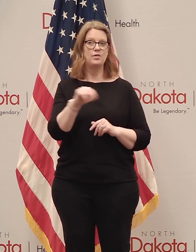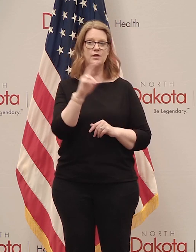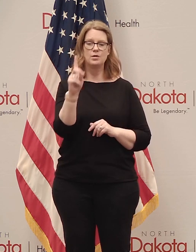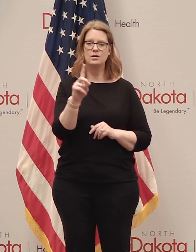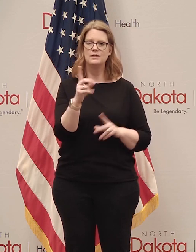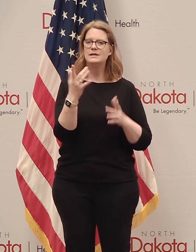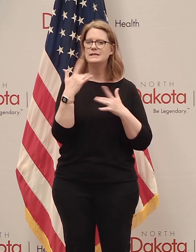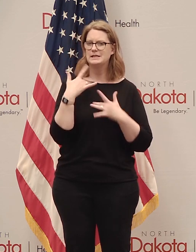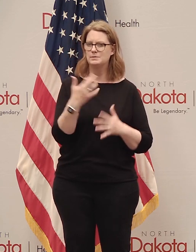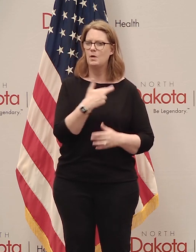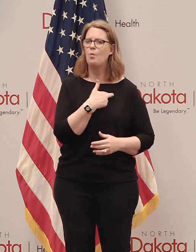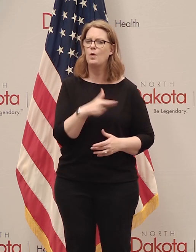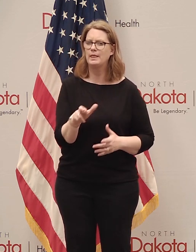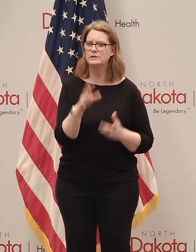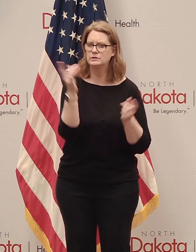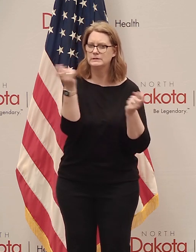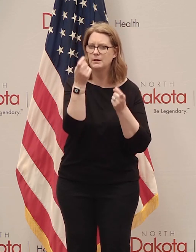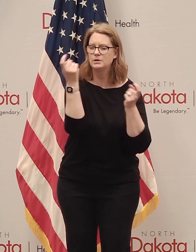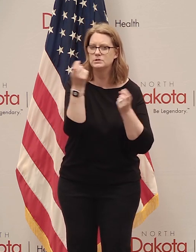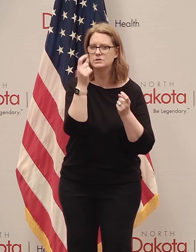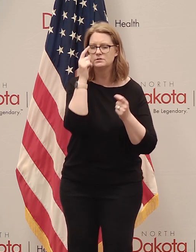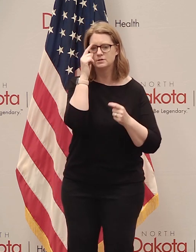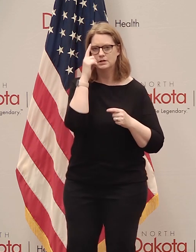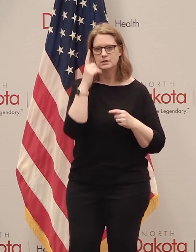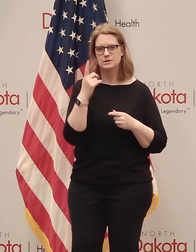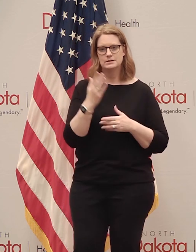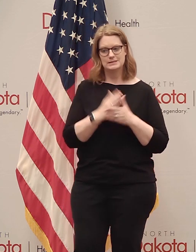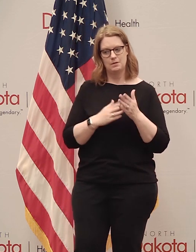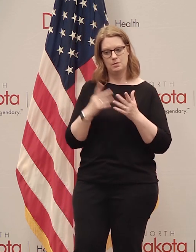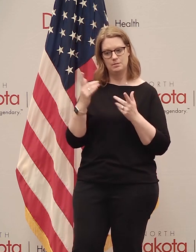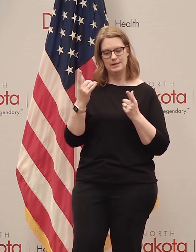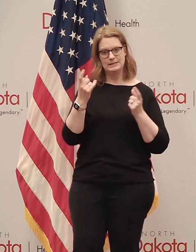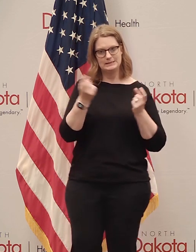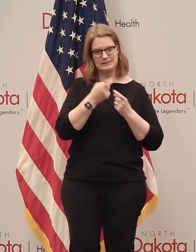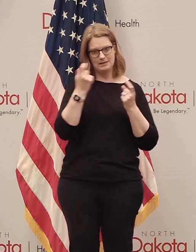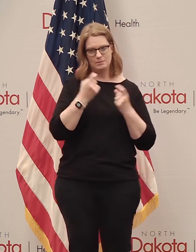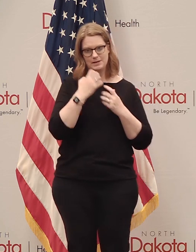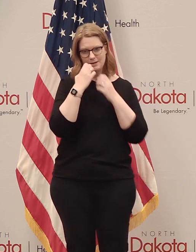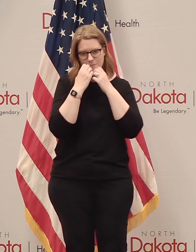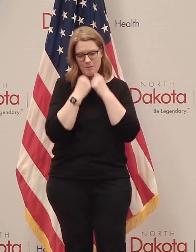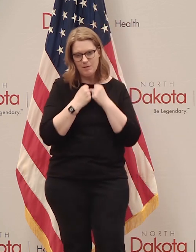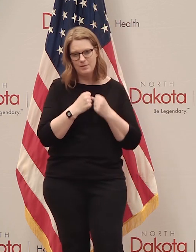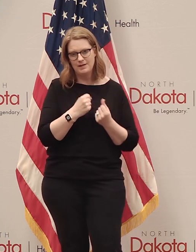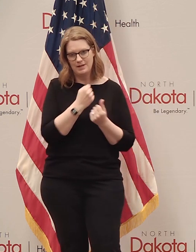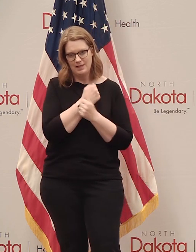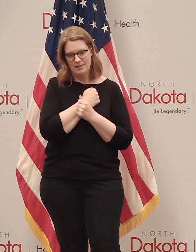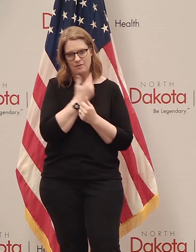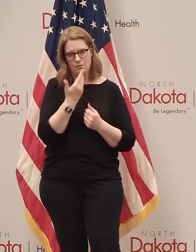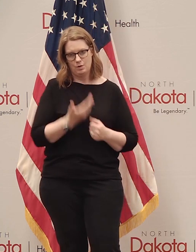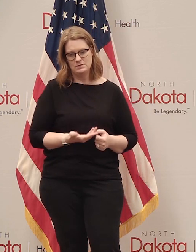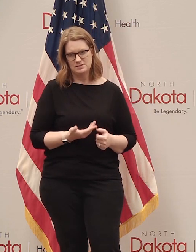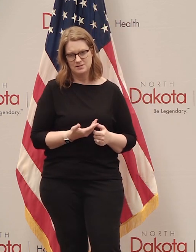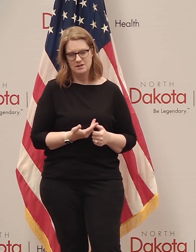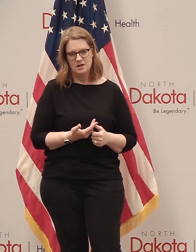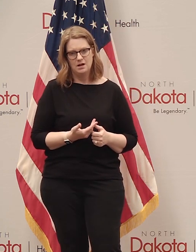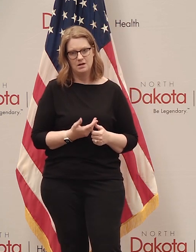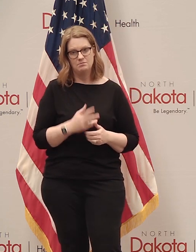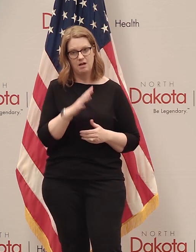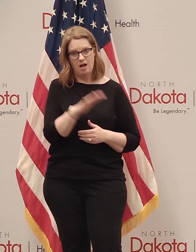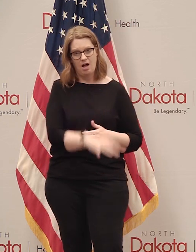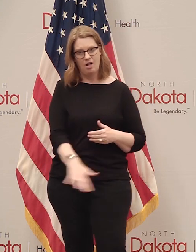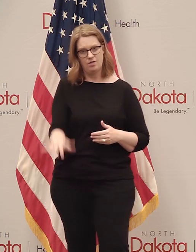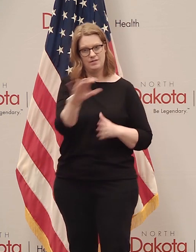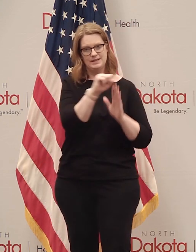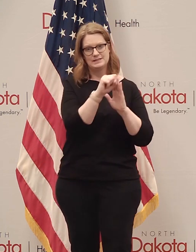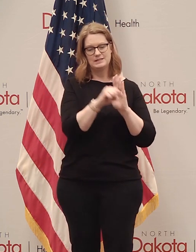religious celebrations. We know that for others they're going to be celebrating the memories of loved ones. And we also know that across the state on